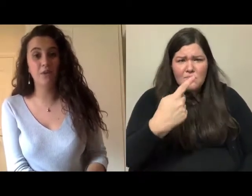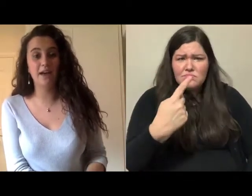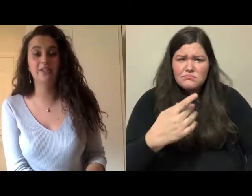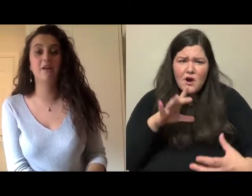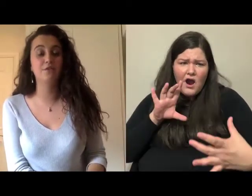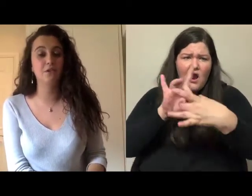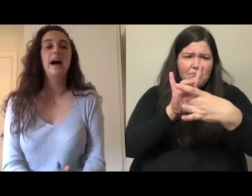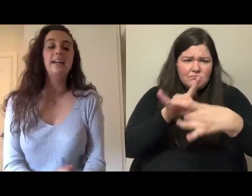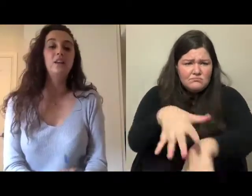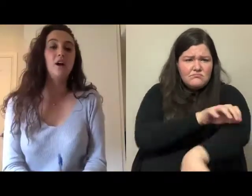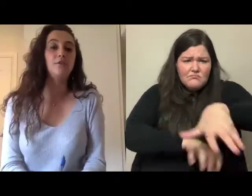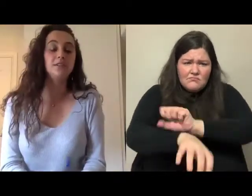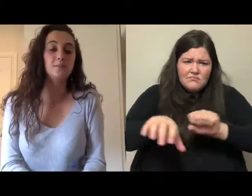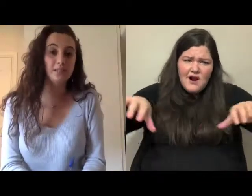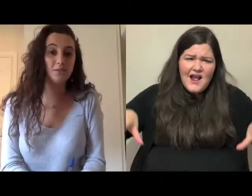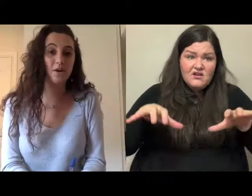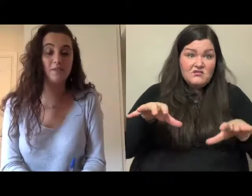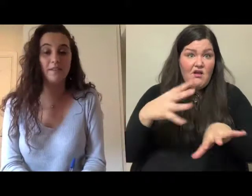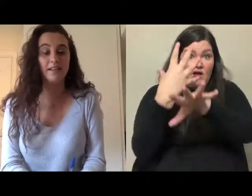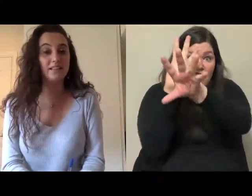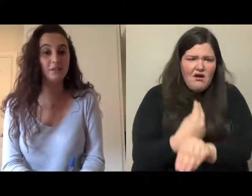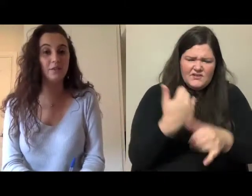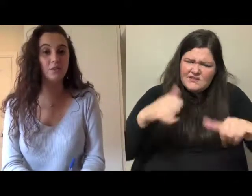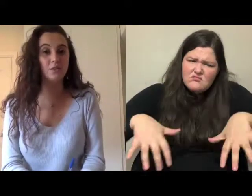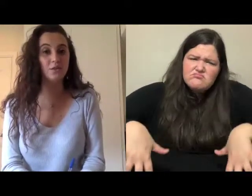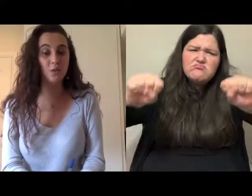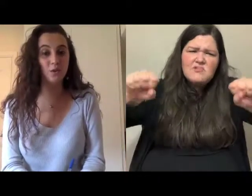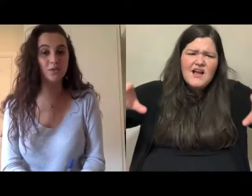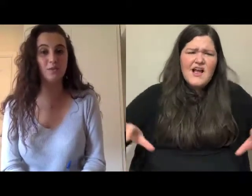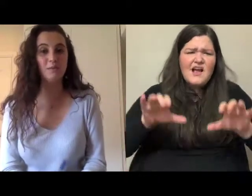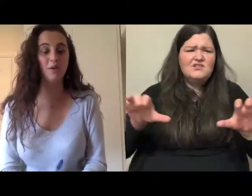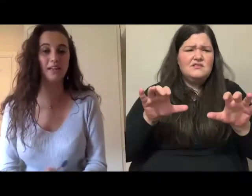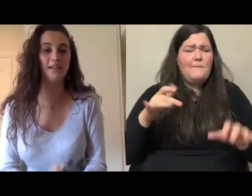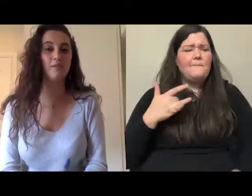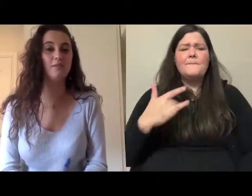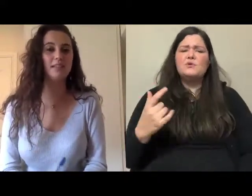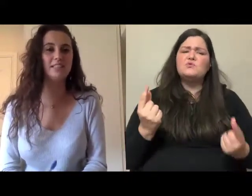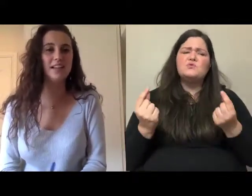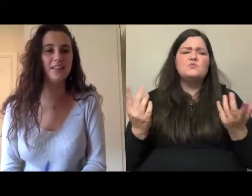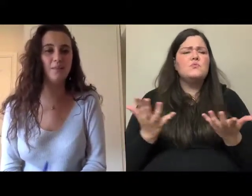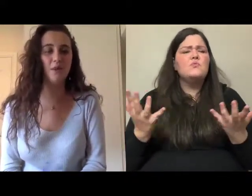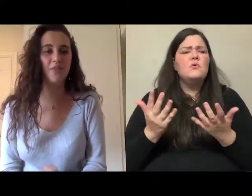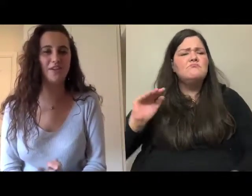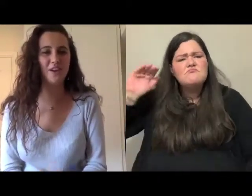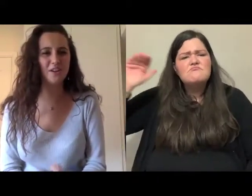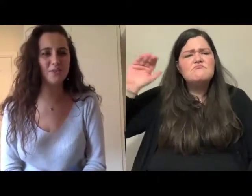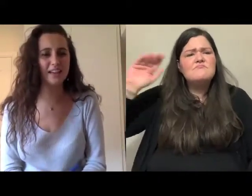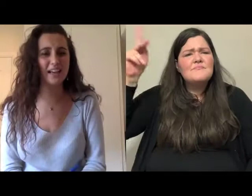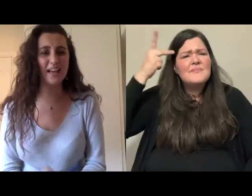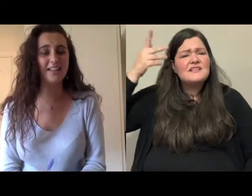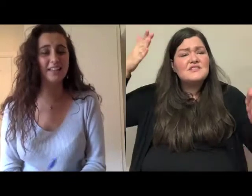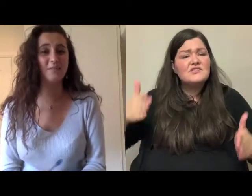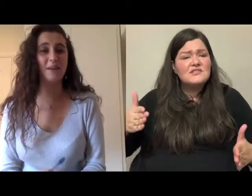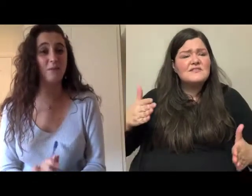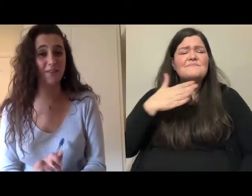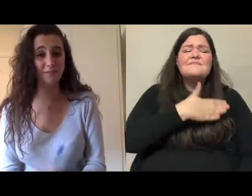action, more action after. I love to speak to our elected officials or to the people working in government to tell them what they're not doing